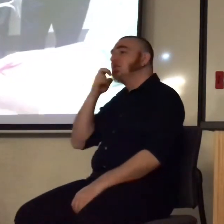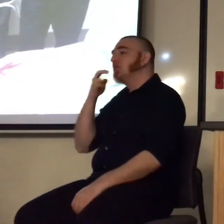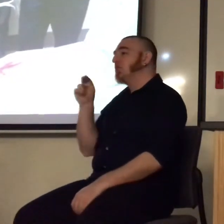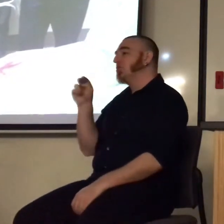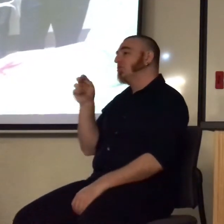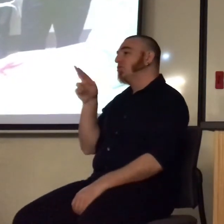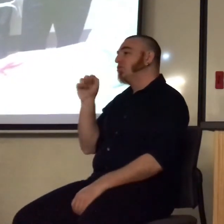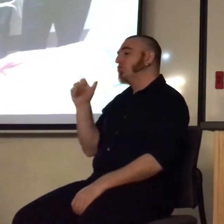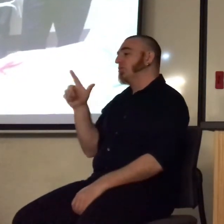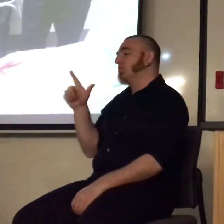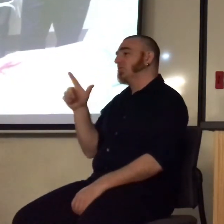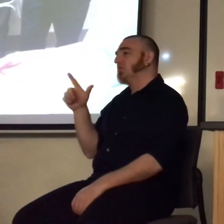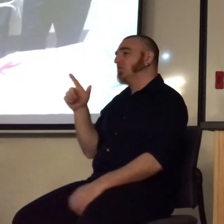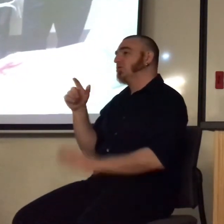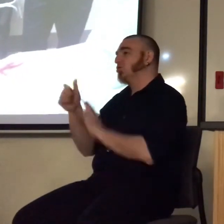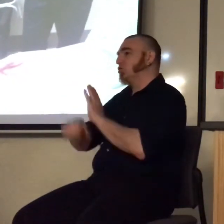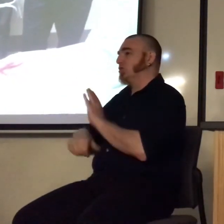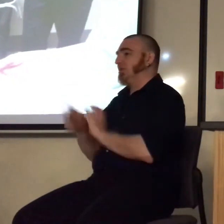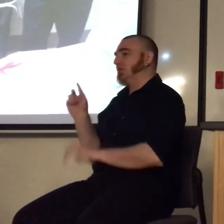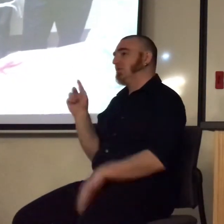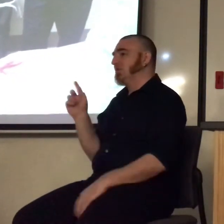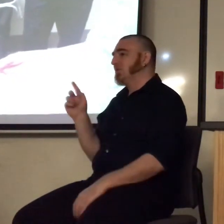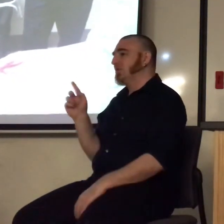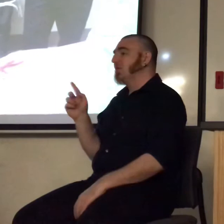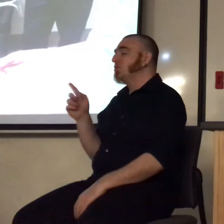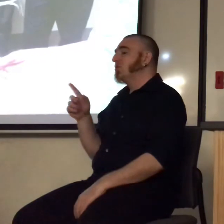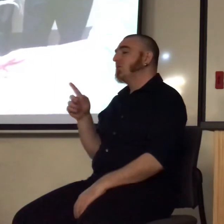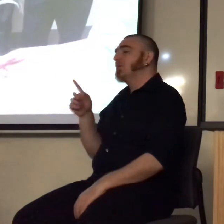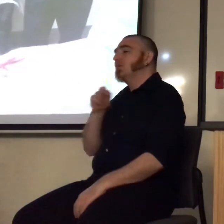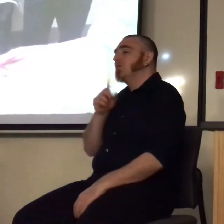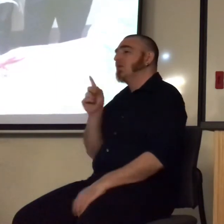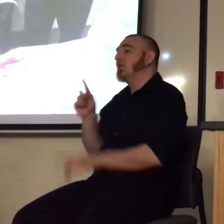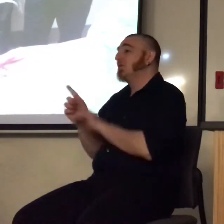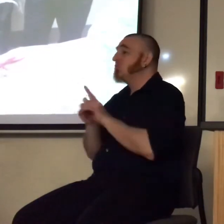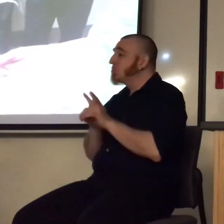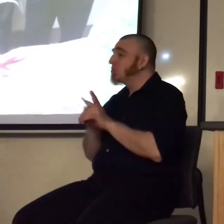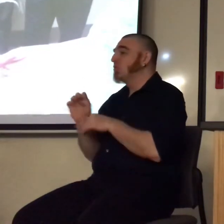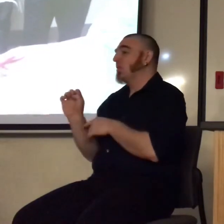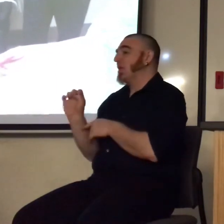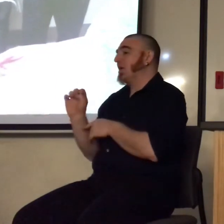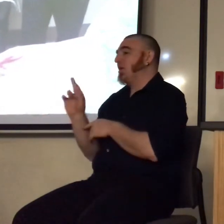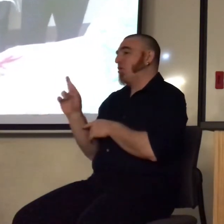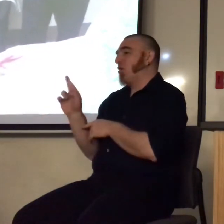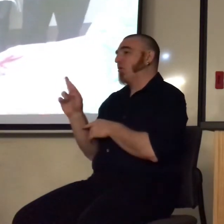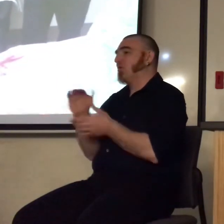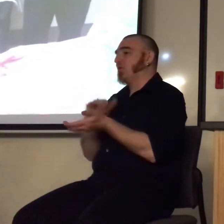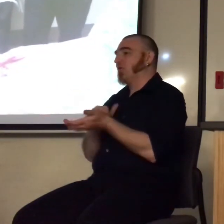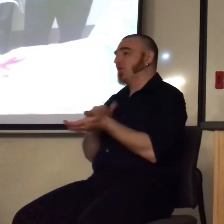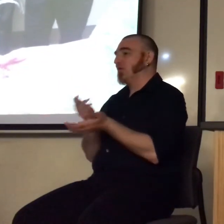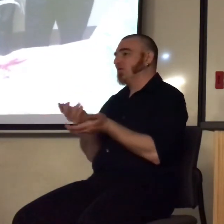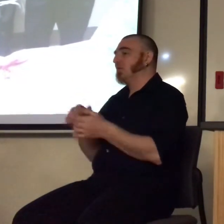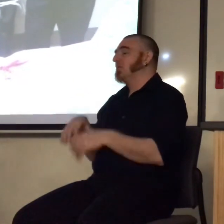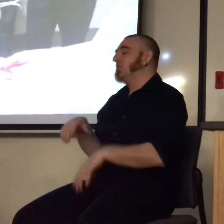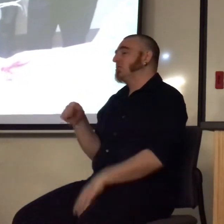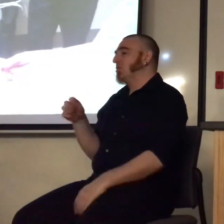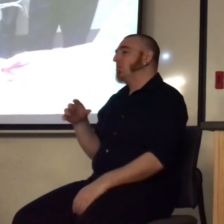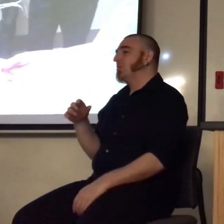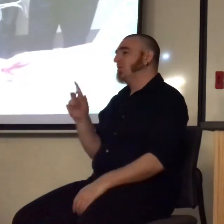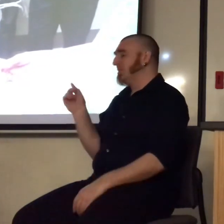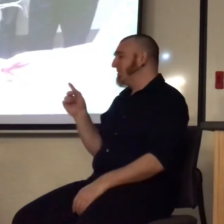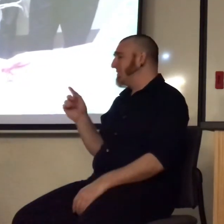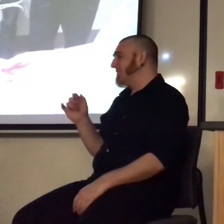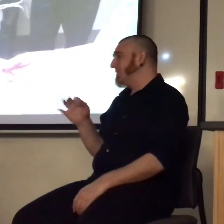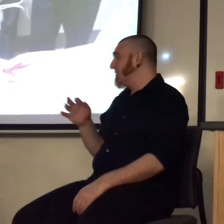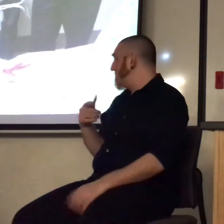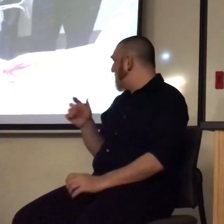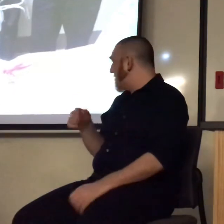said. Yeah. So he also, really but he's, like, today. He's also an emergency medicine doc, so. We're blessed that we can capture all this